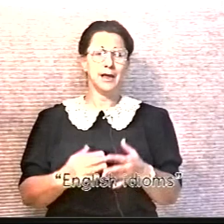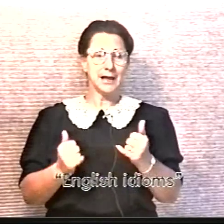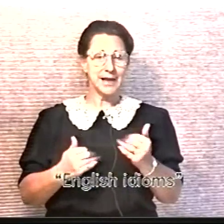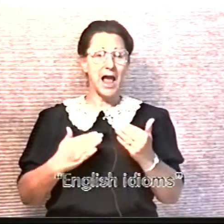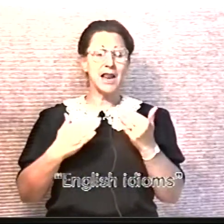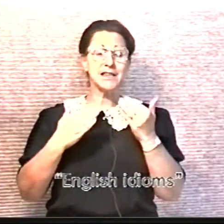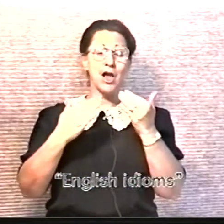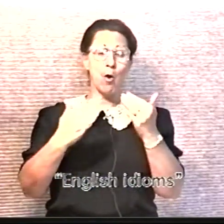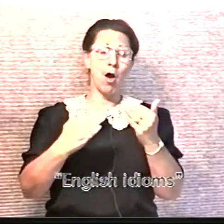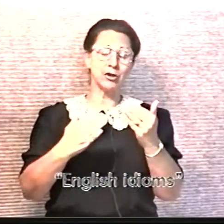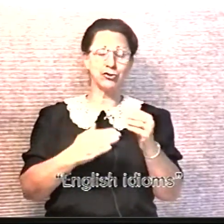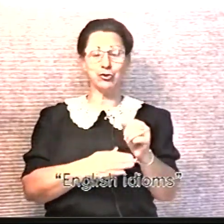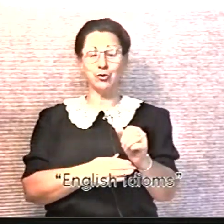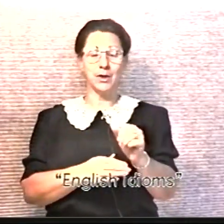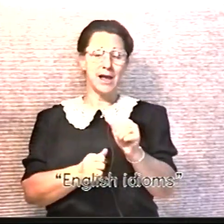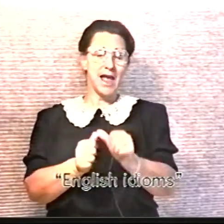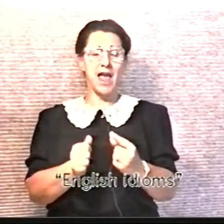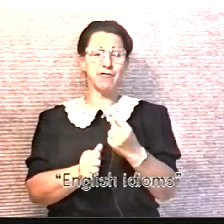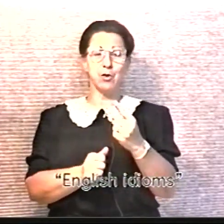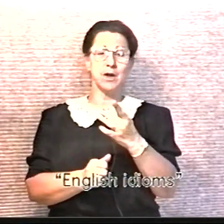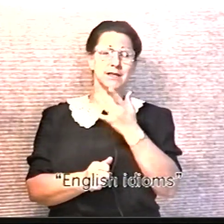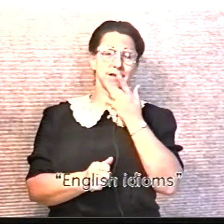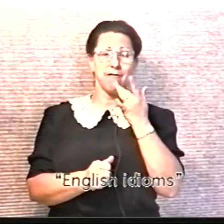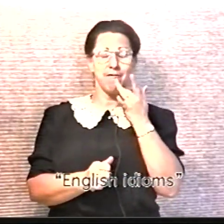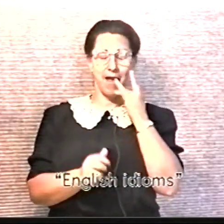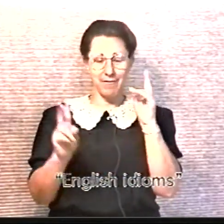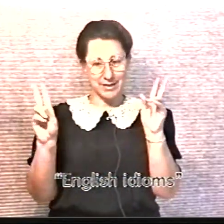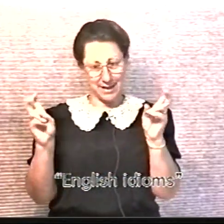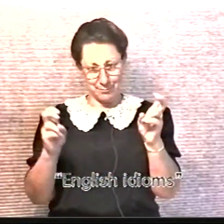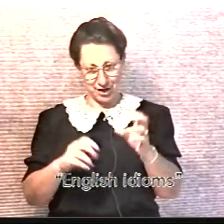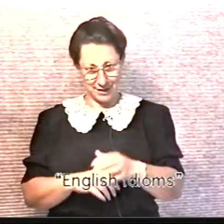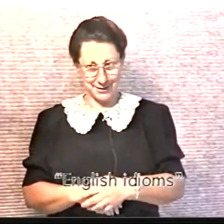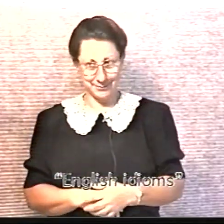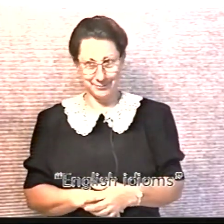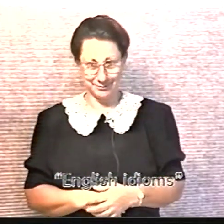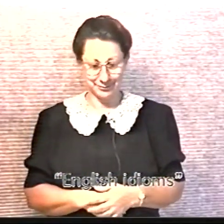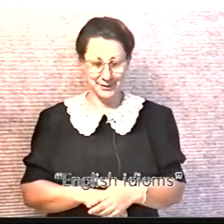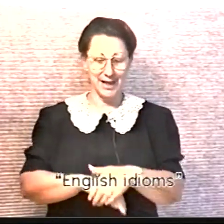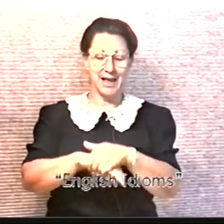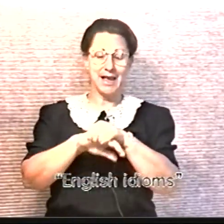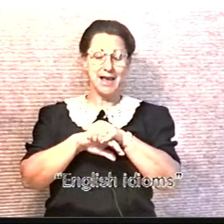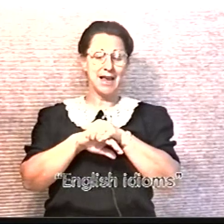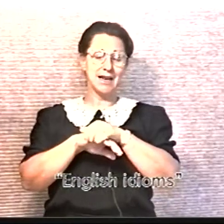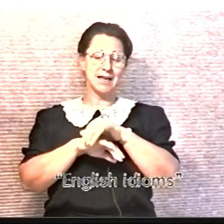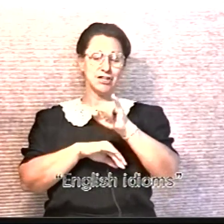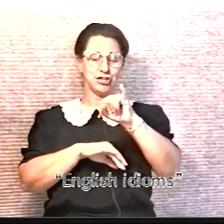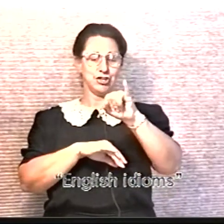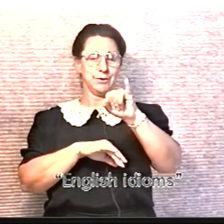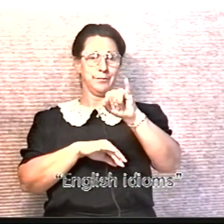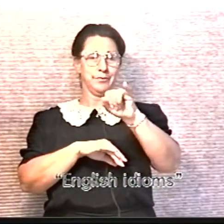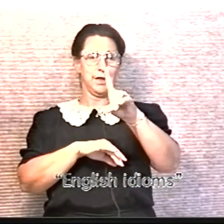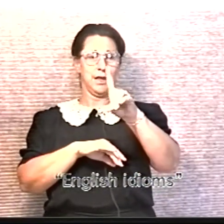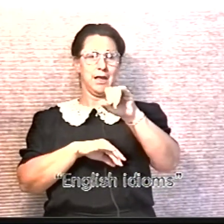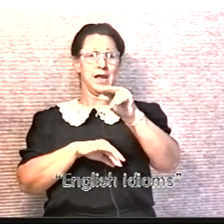Now let's go on to everyone's favorite subject. English